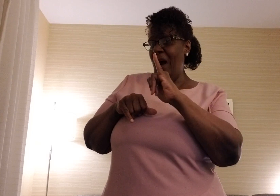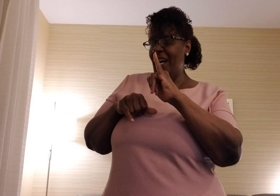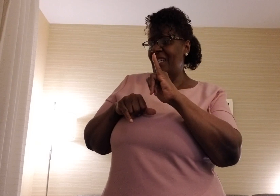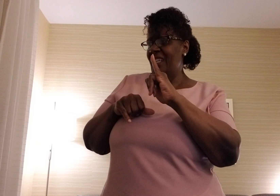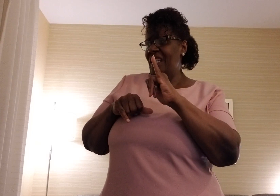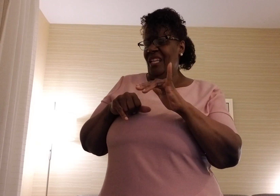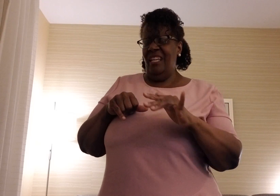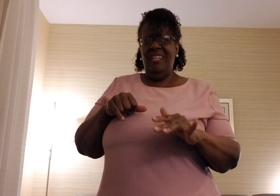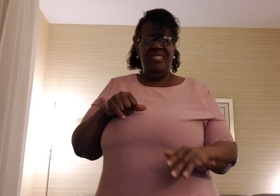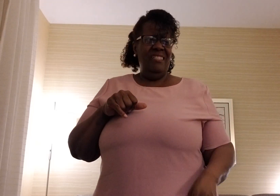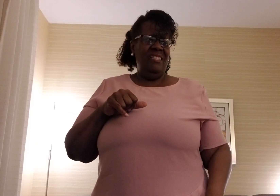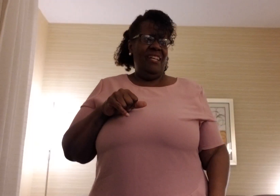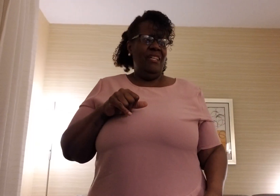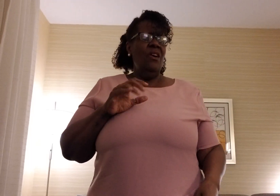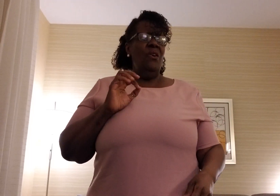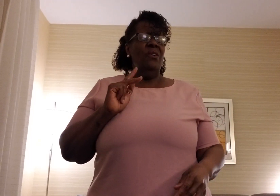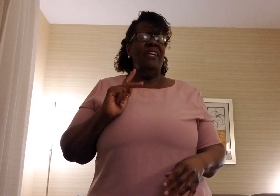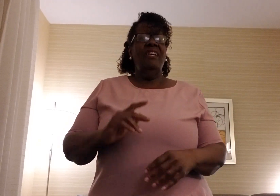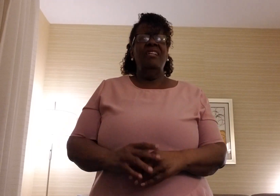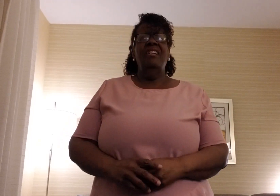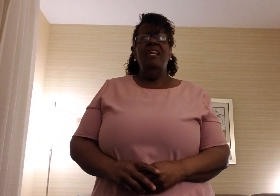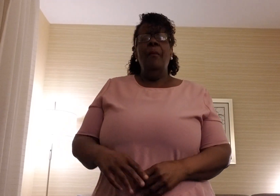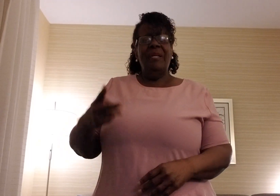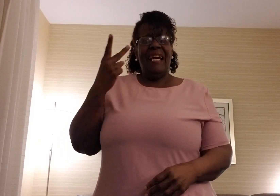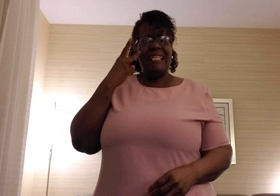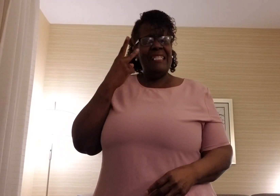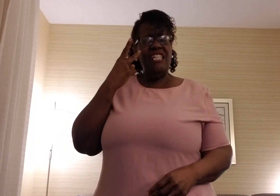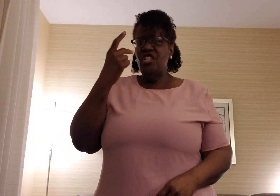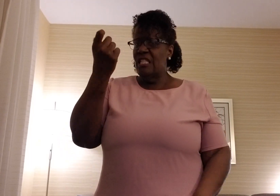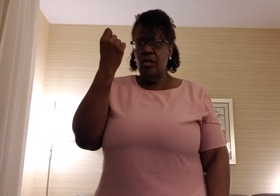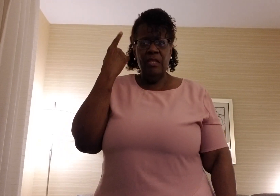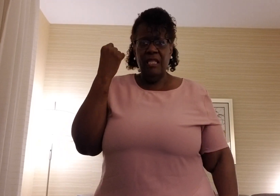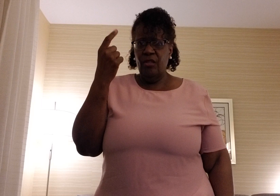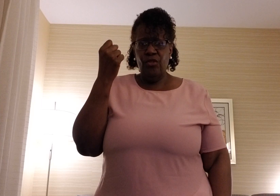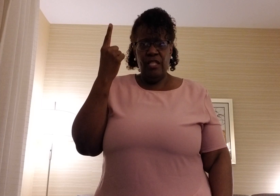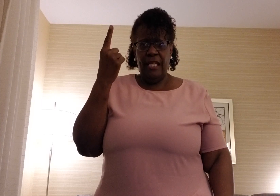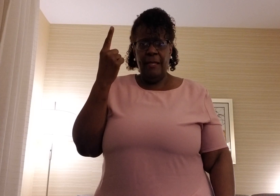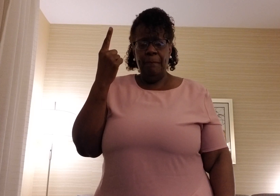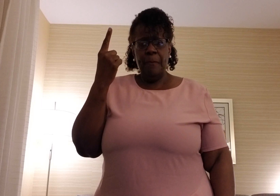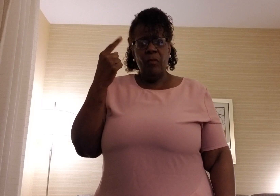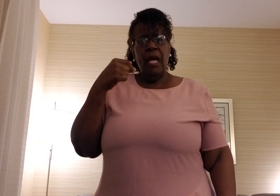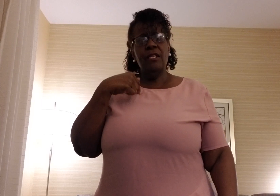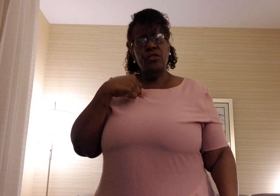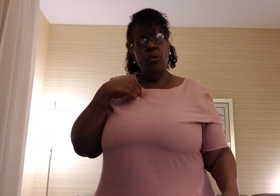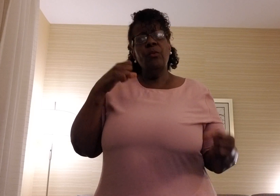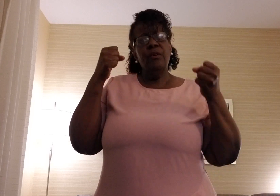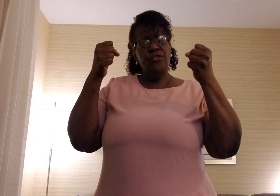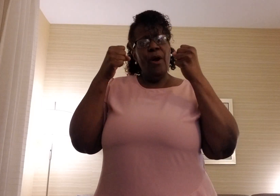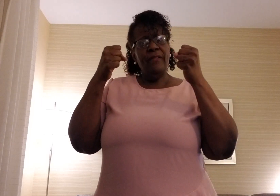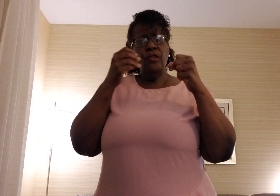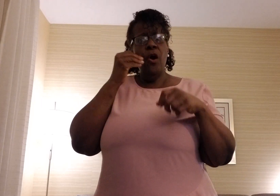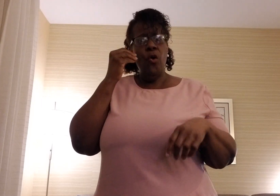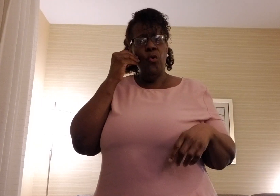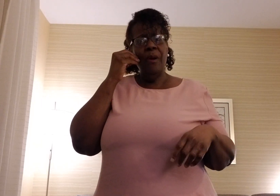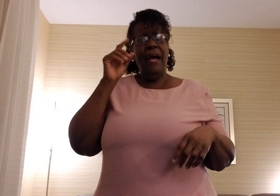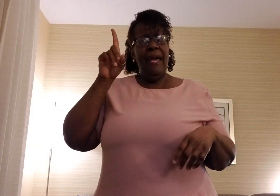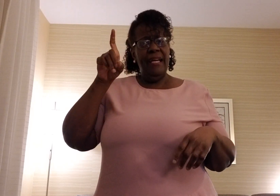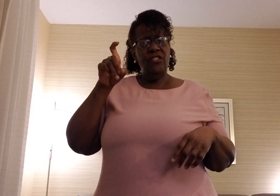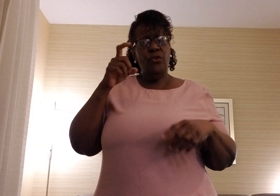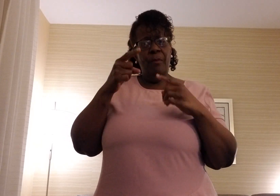VICTORY, and she's like, okay, but I could see she still didn't understand. And so when we were driving home, I asked her about